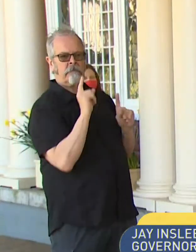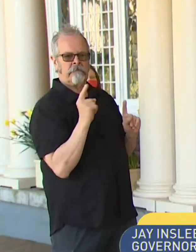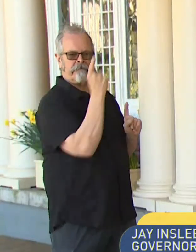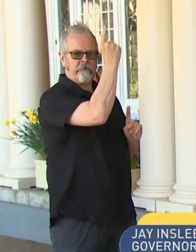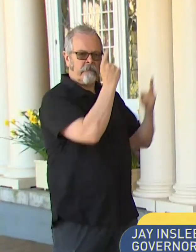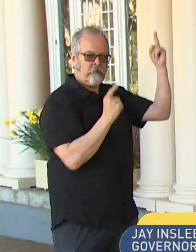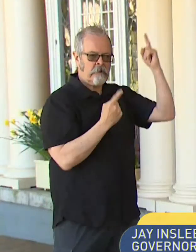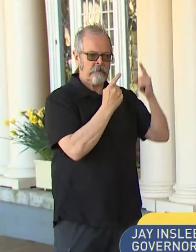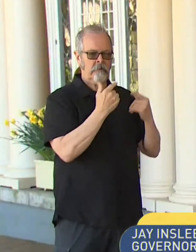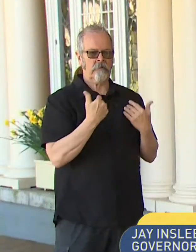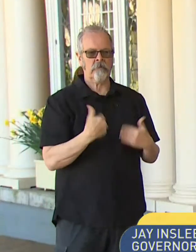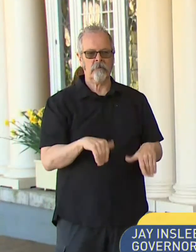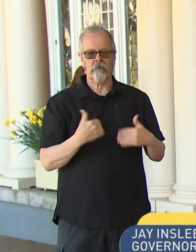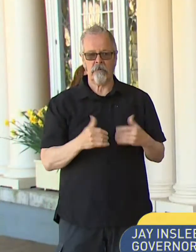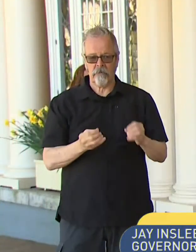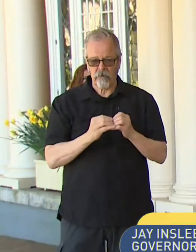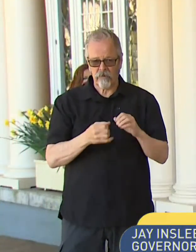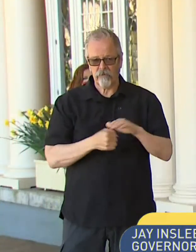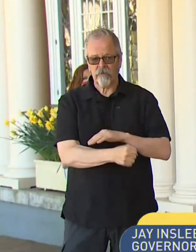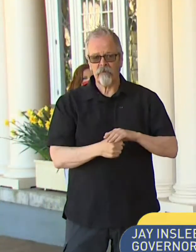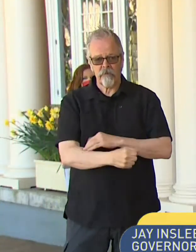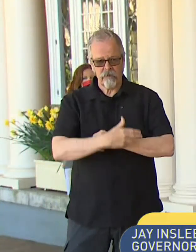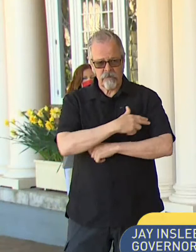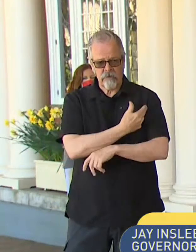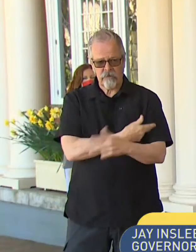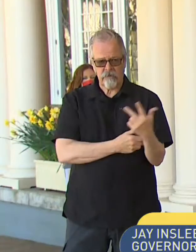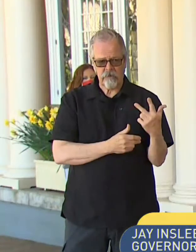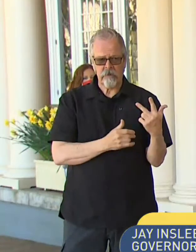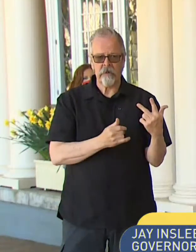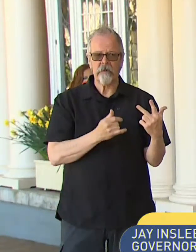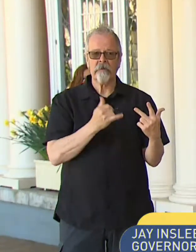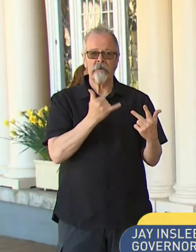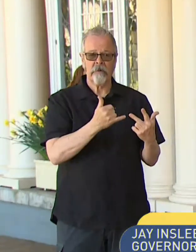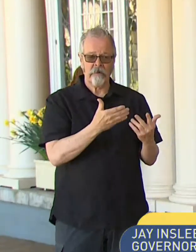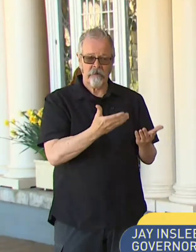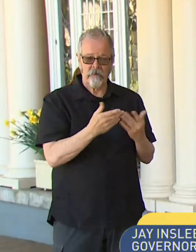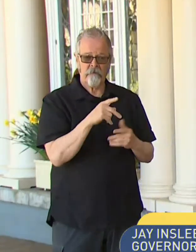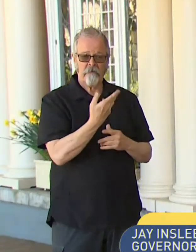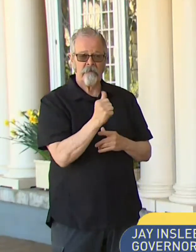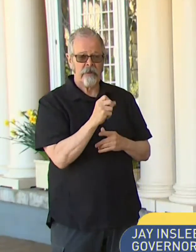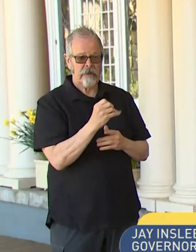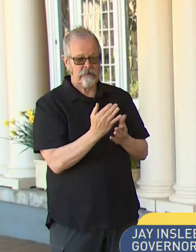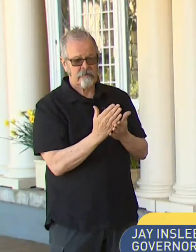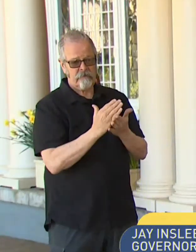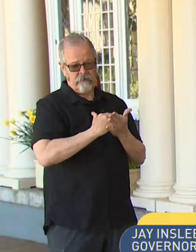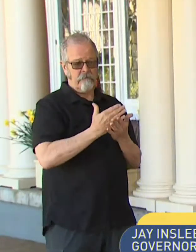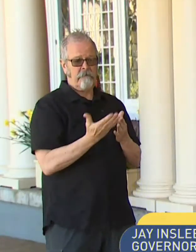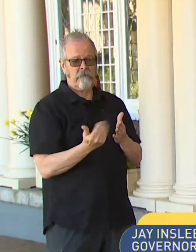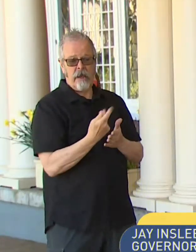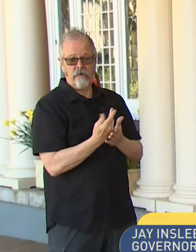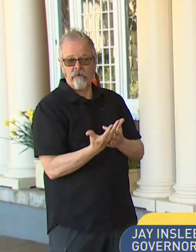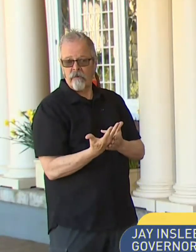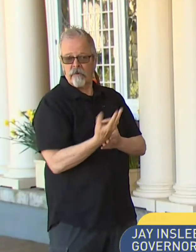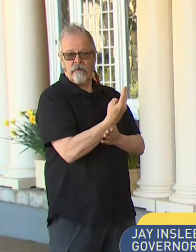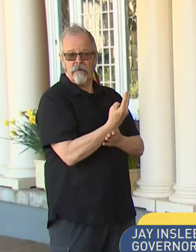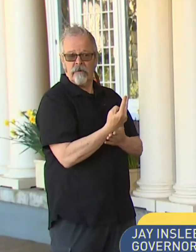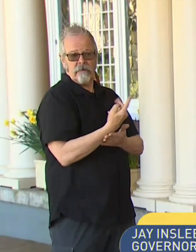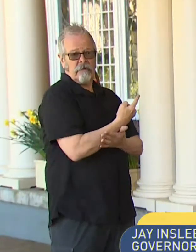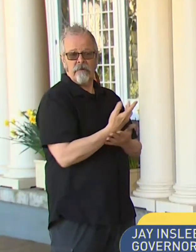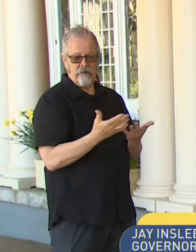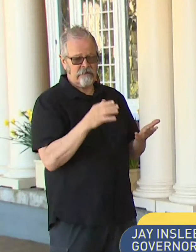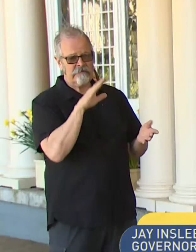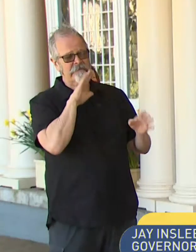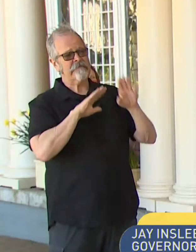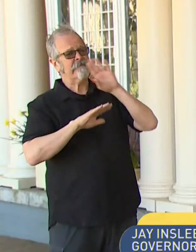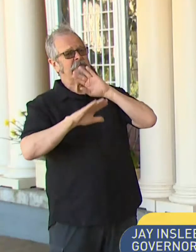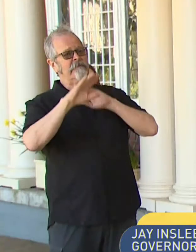And as a result, they've had to go in a different phase. And that's frustrating to people. But these are extraordinary times, and they